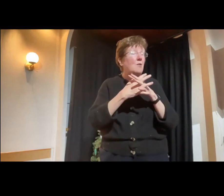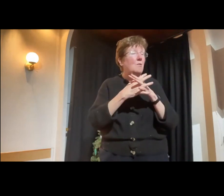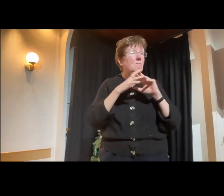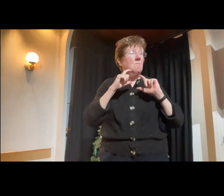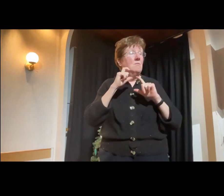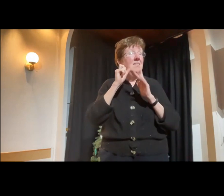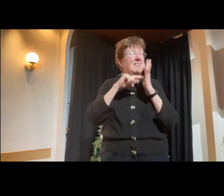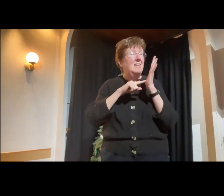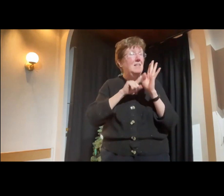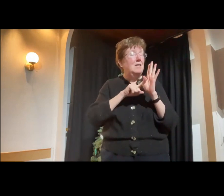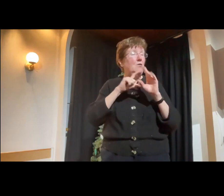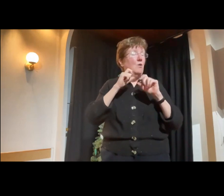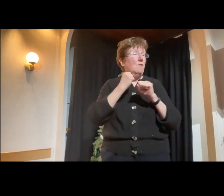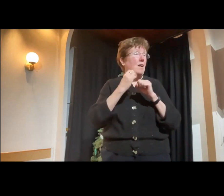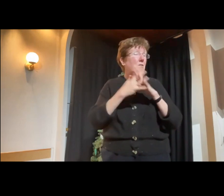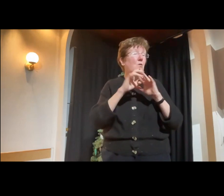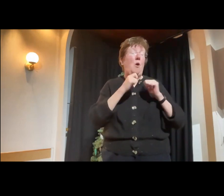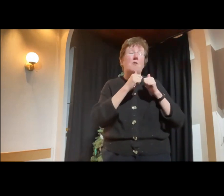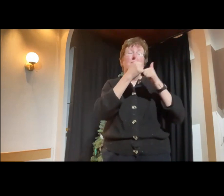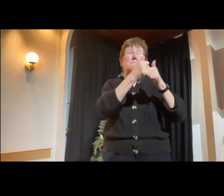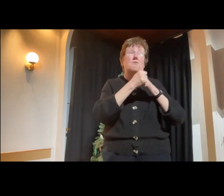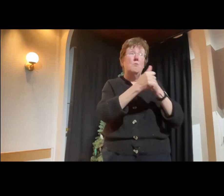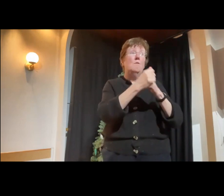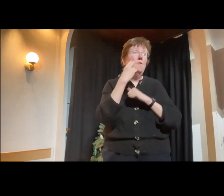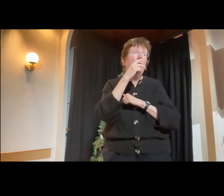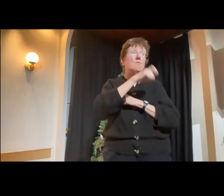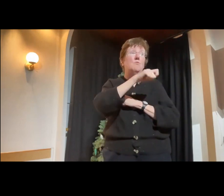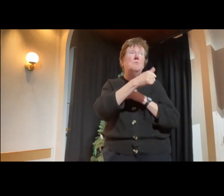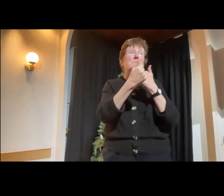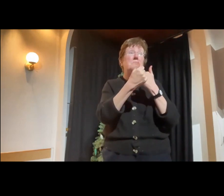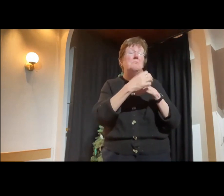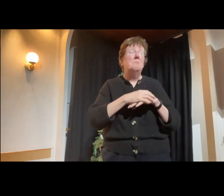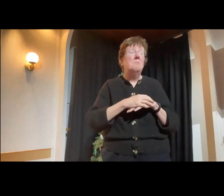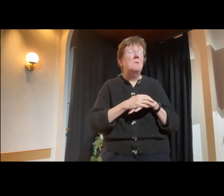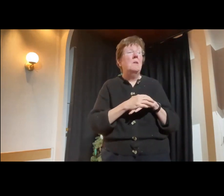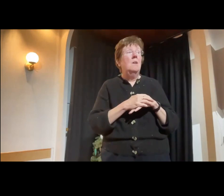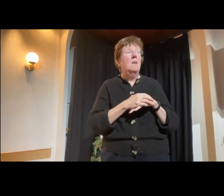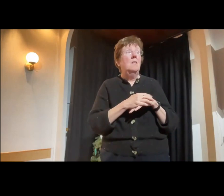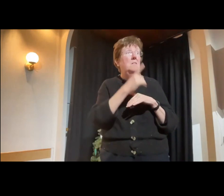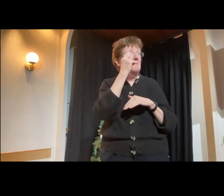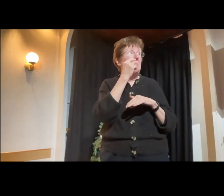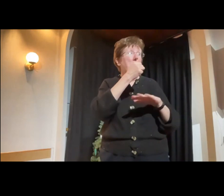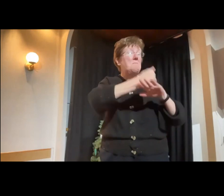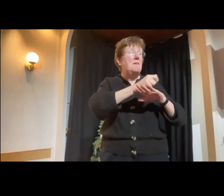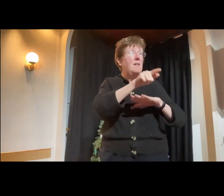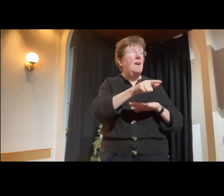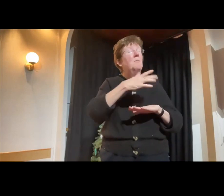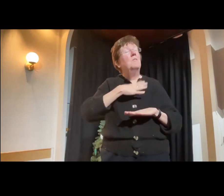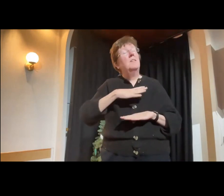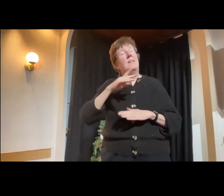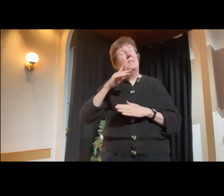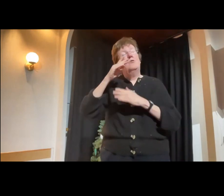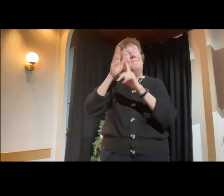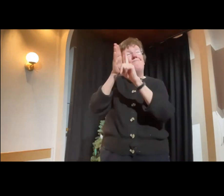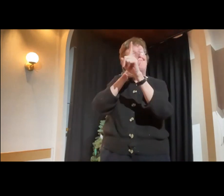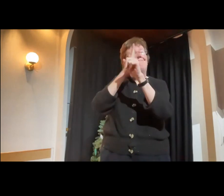Scotland that's BSL medium. You know, we have, for example, the City of Glasgow College that support a huge number of deaf students already.